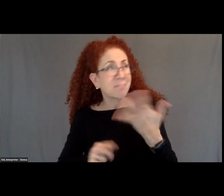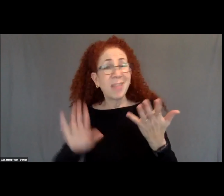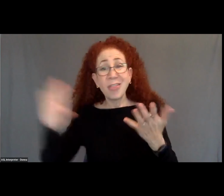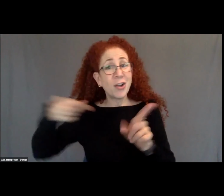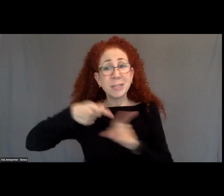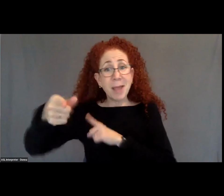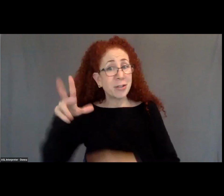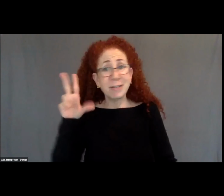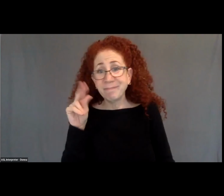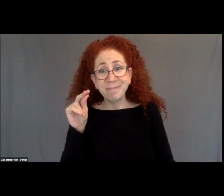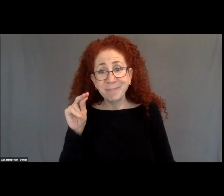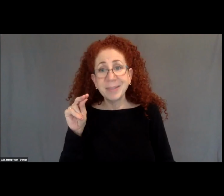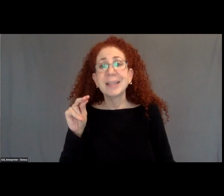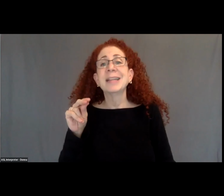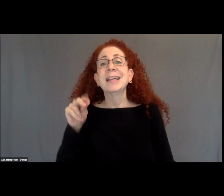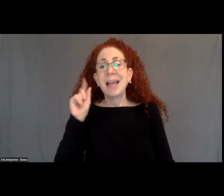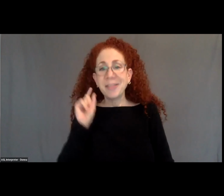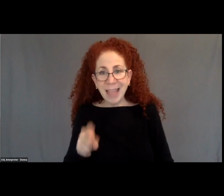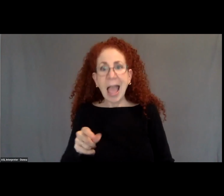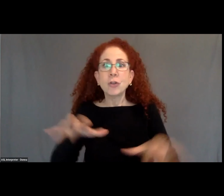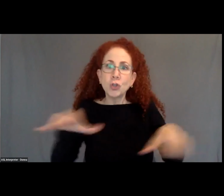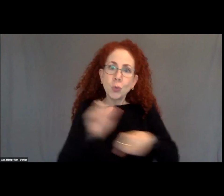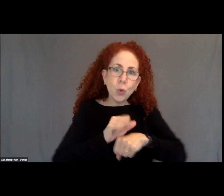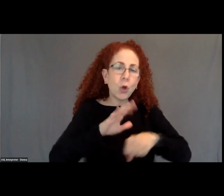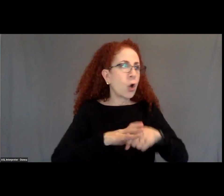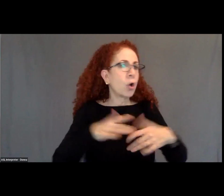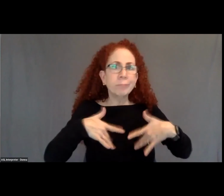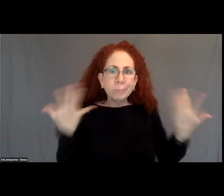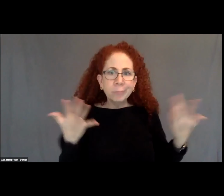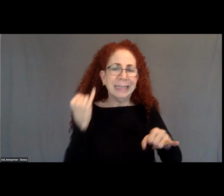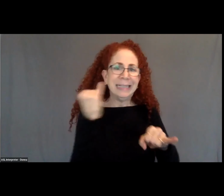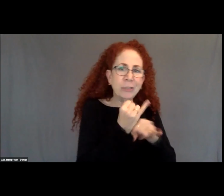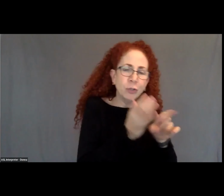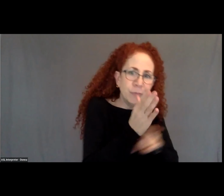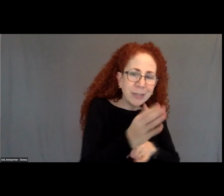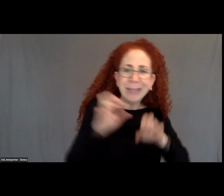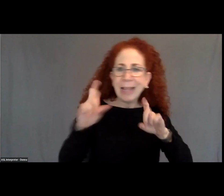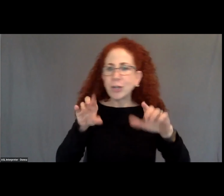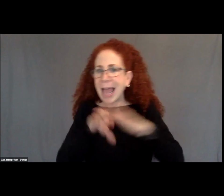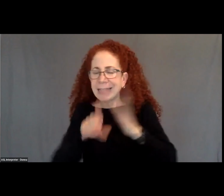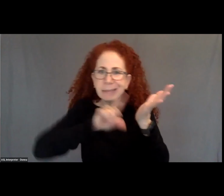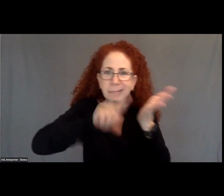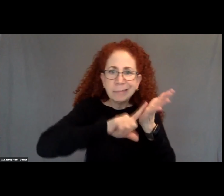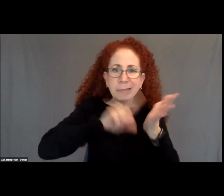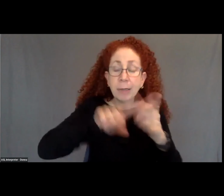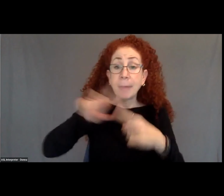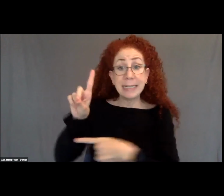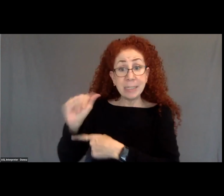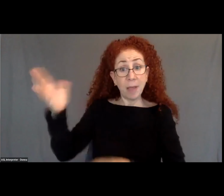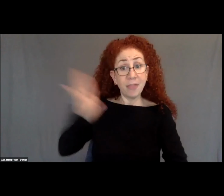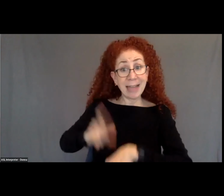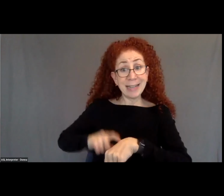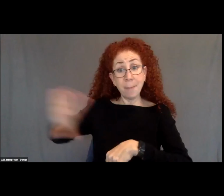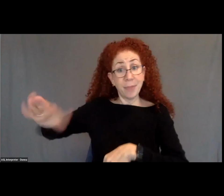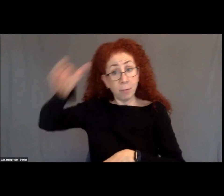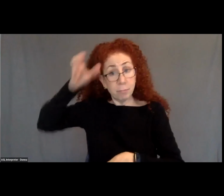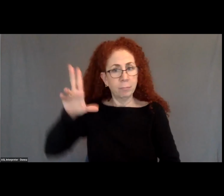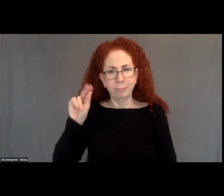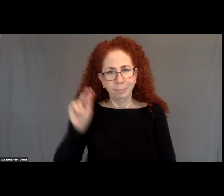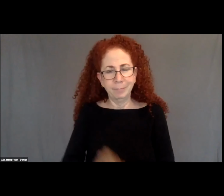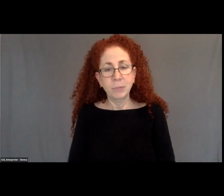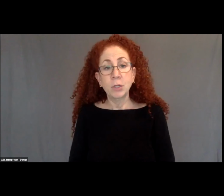So they had done some work on deinstitutionalization and educational access, but again, disability was not really their thing. So